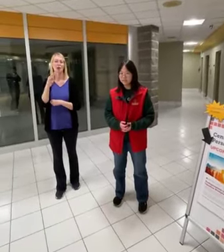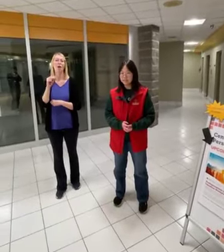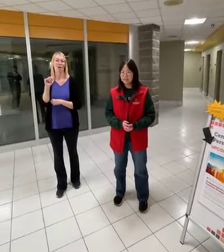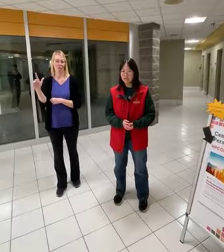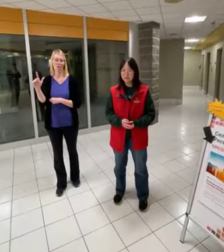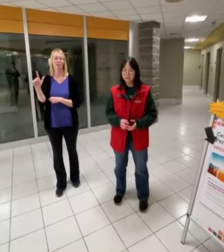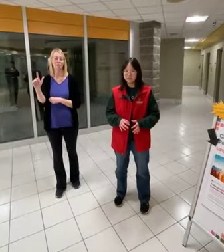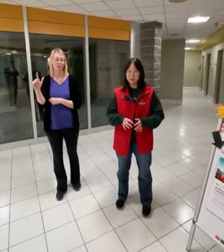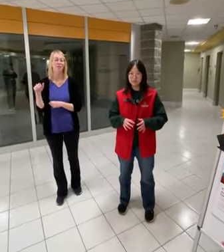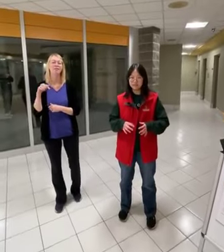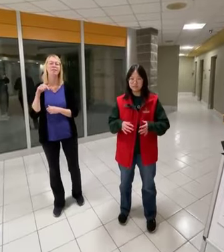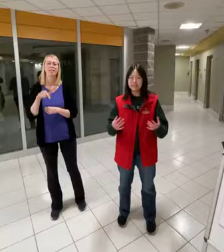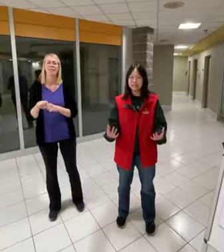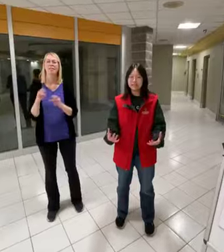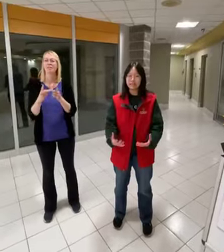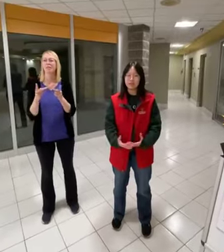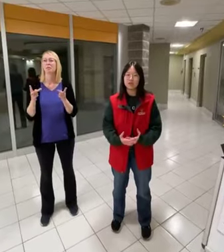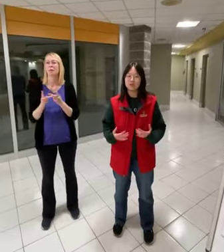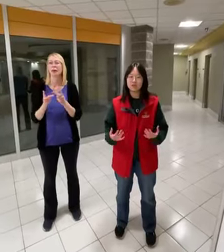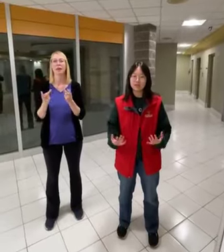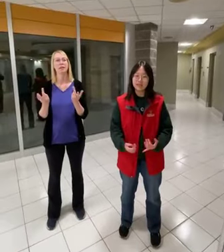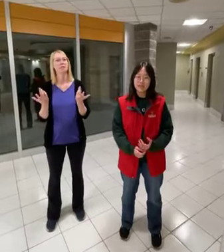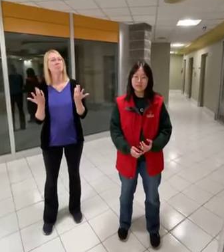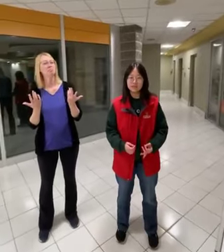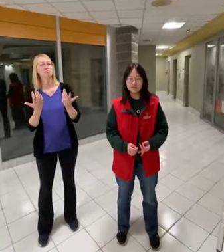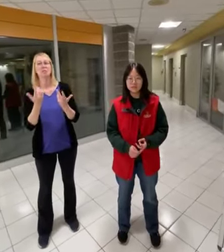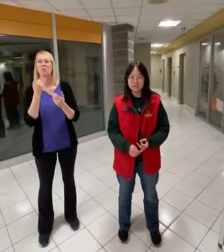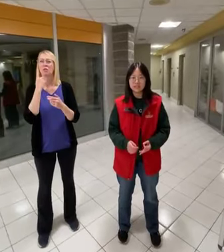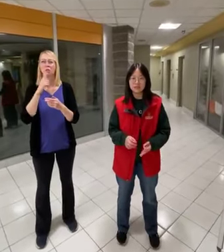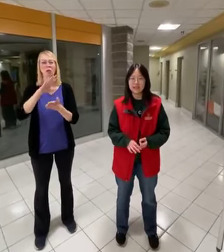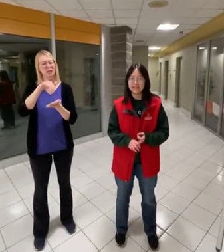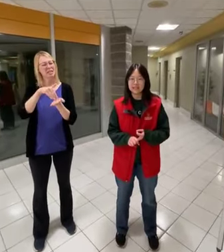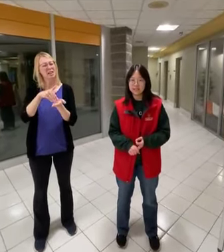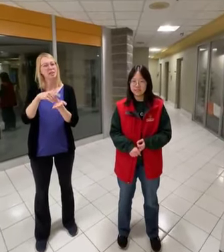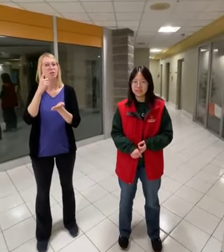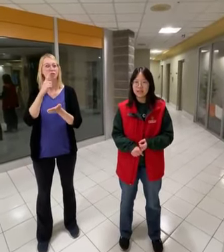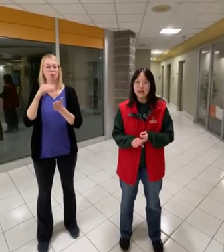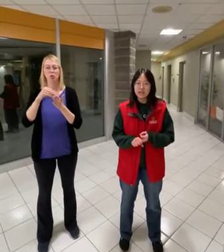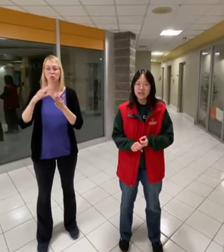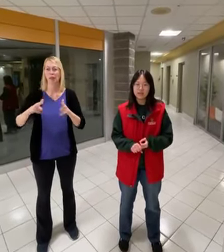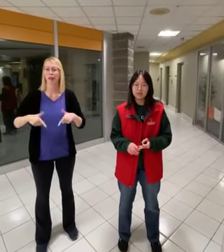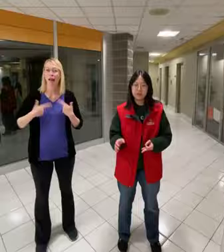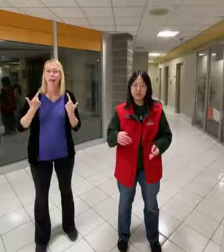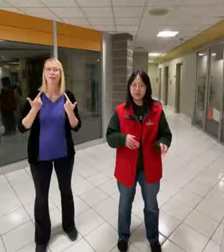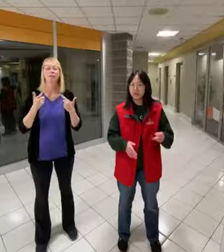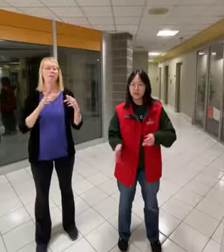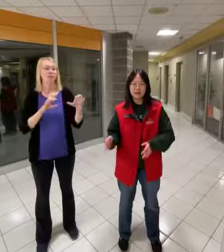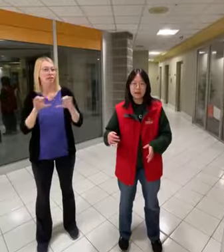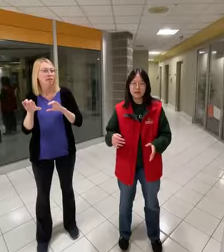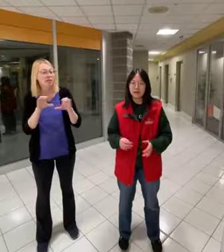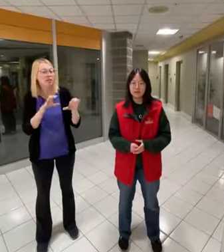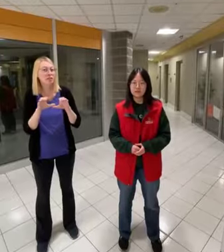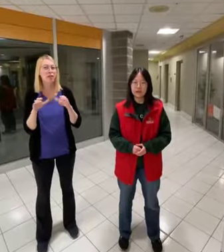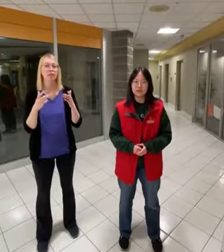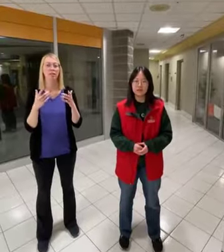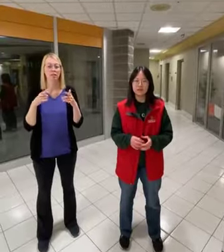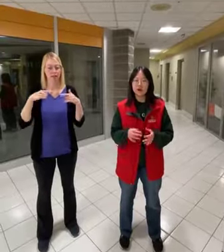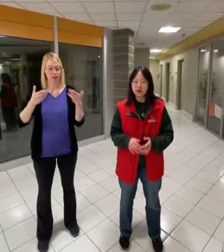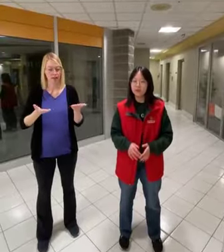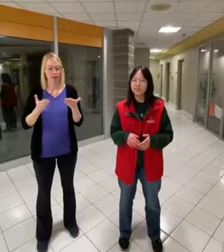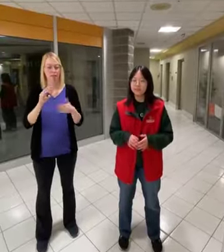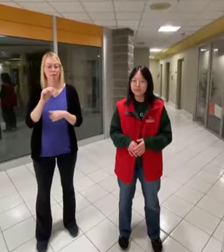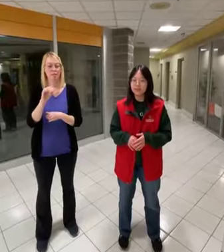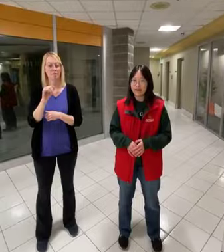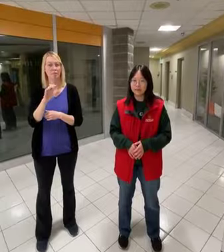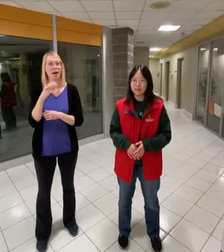think of this place as kind of a big kind of like nexus for all student life, services, as well as activities. Kind of within and throughout Mac Hall, you'll find that